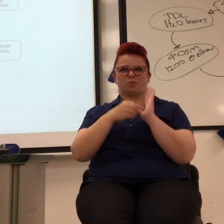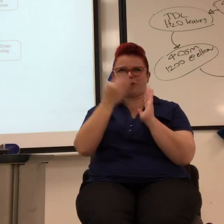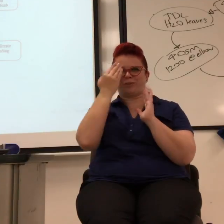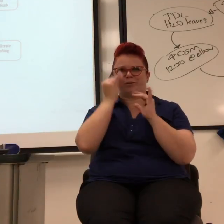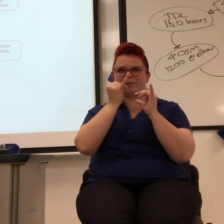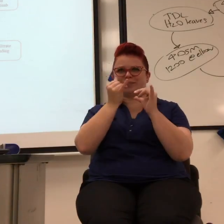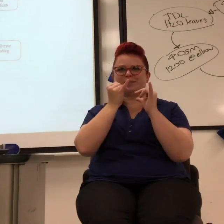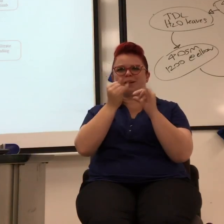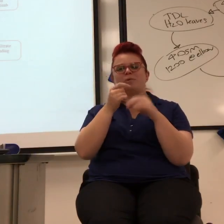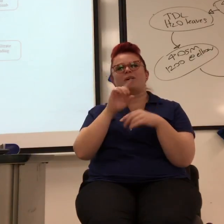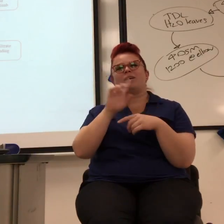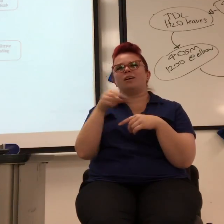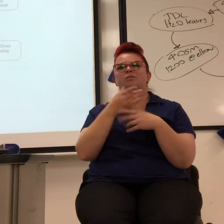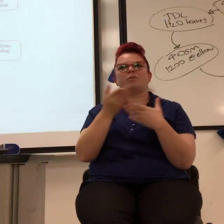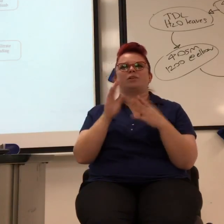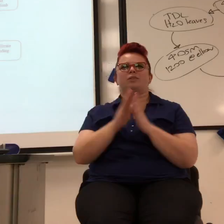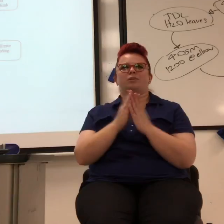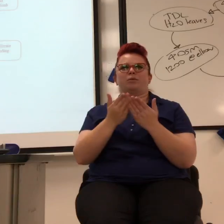I think it's good enough.